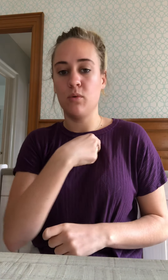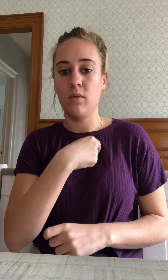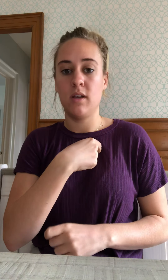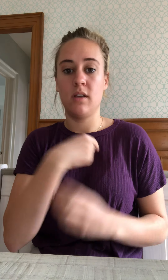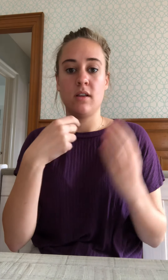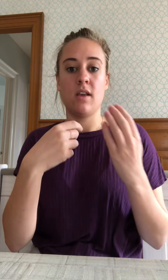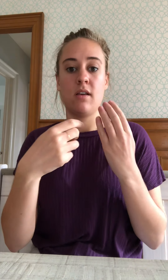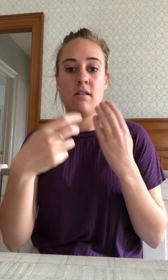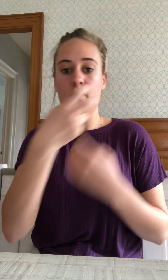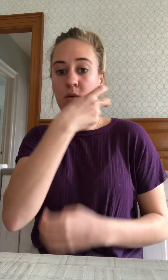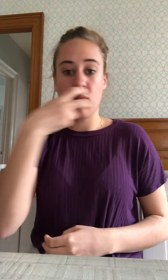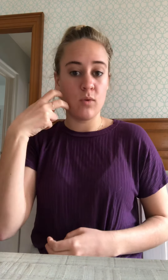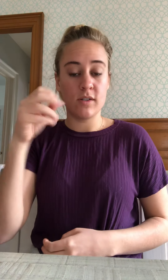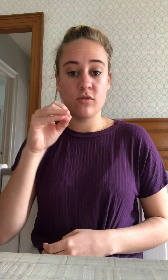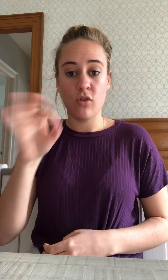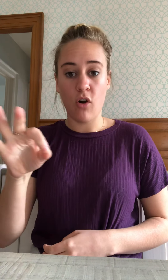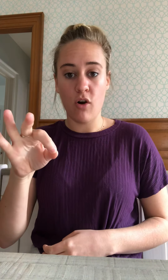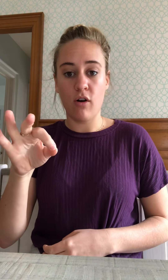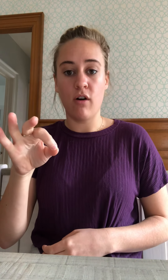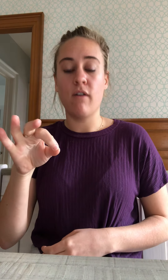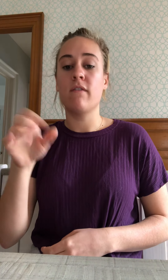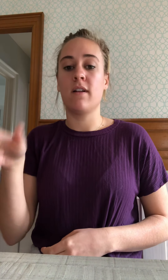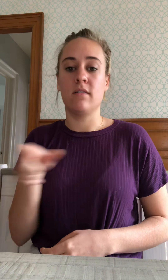deliver retainers at the same appointment.